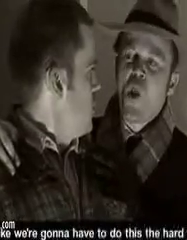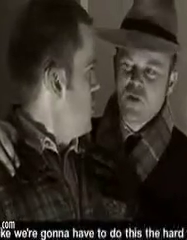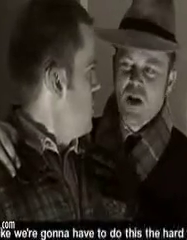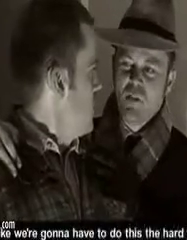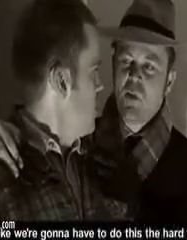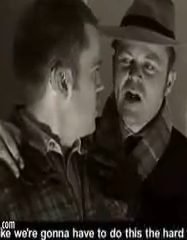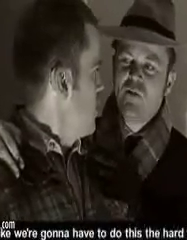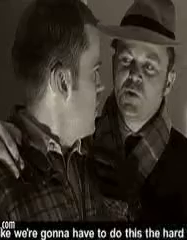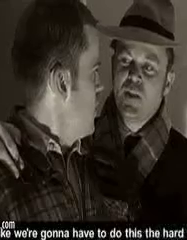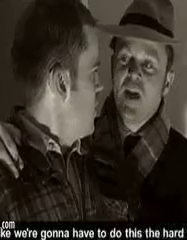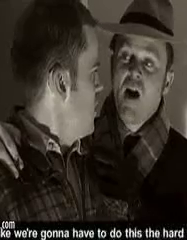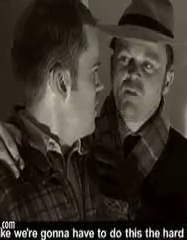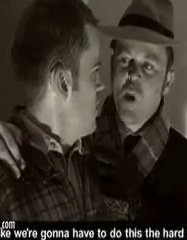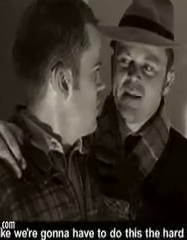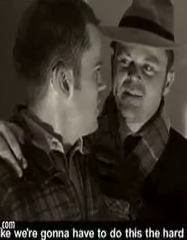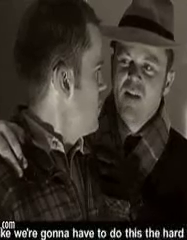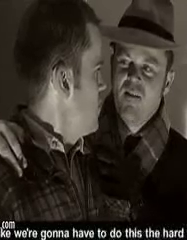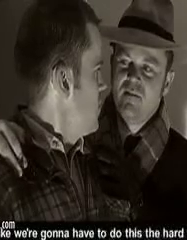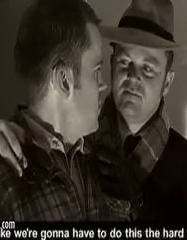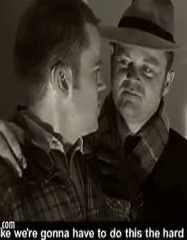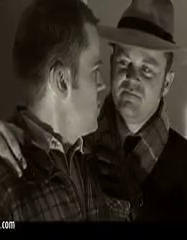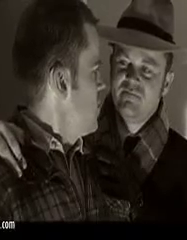Look, I'm going to have to do it the hard way, though.